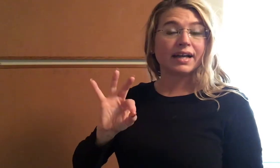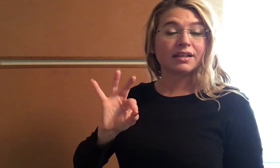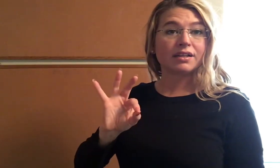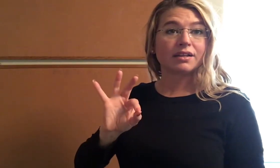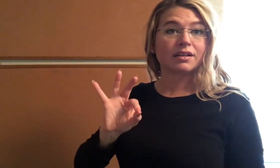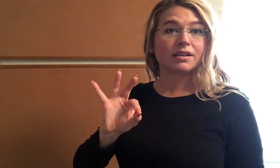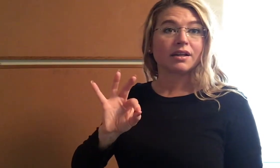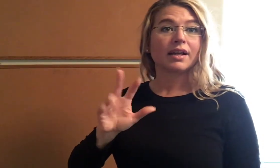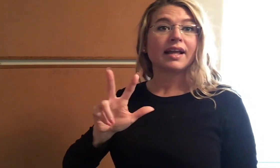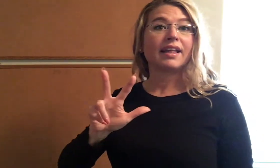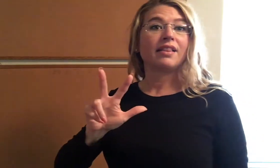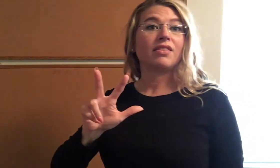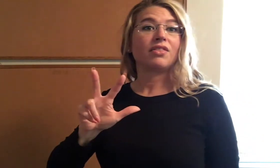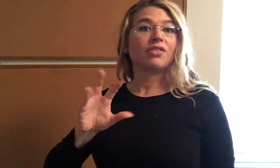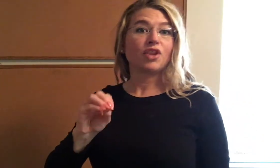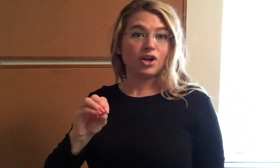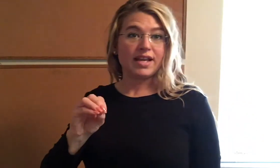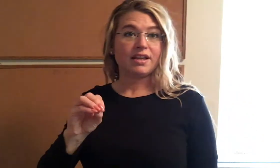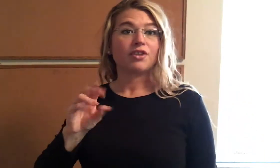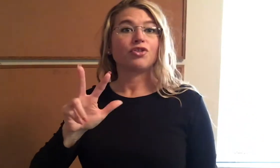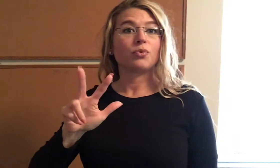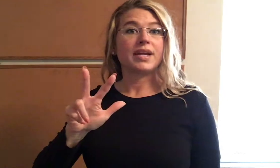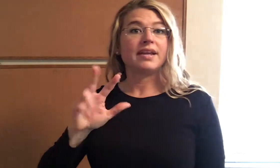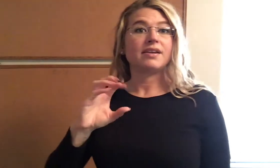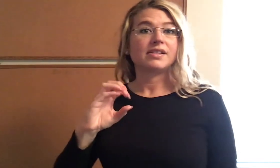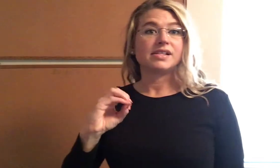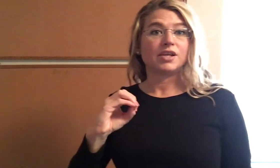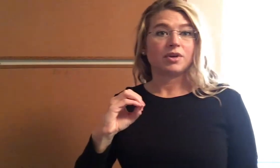29, and 30, 30.